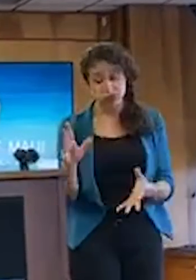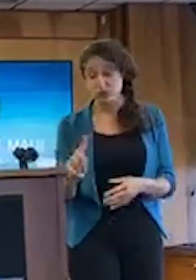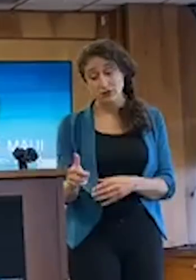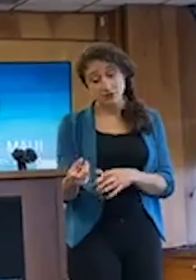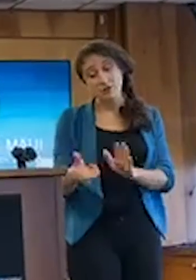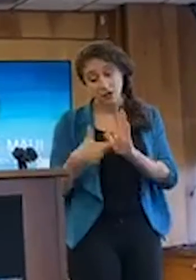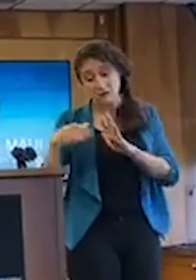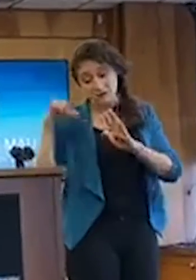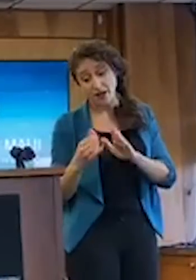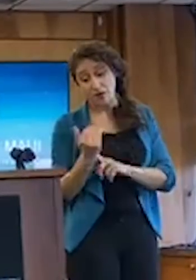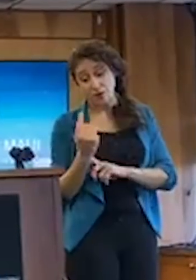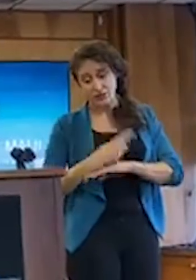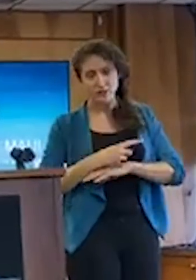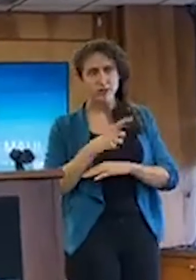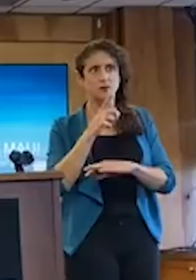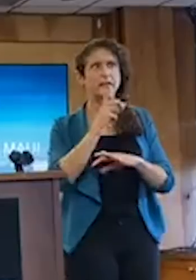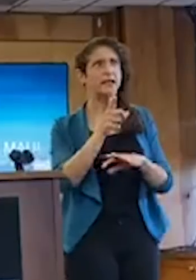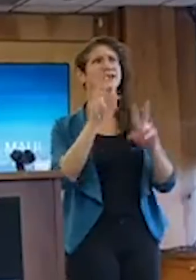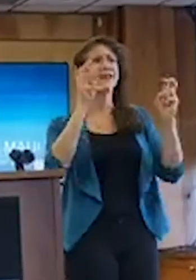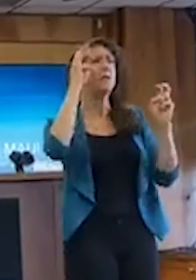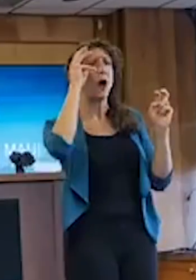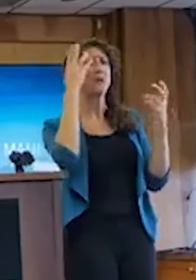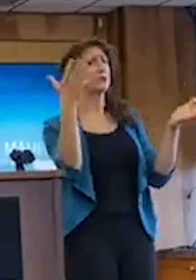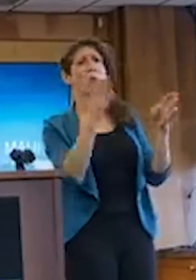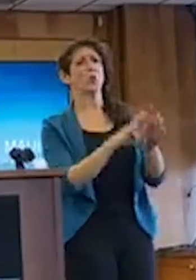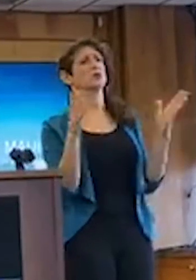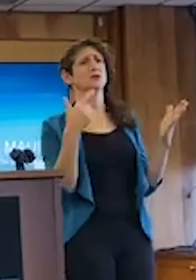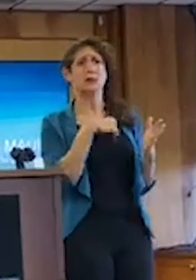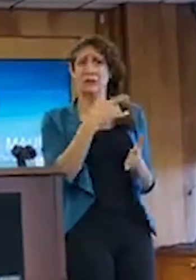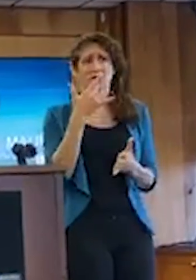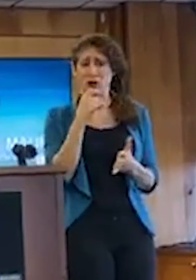that really, technically, Maui's closed and we'd rather you not be